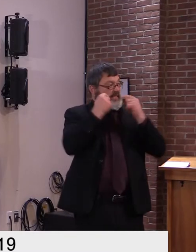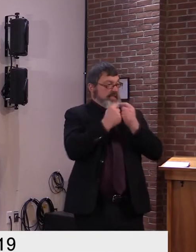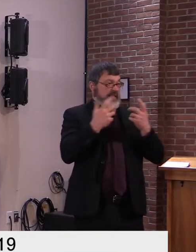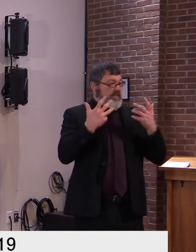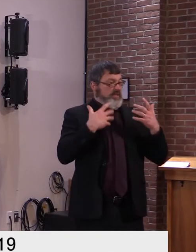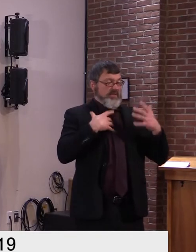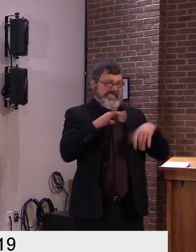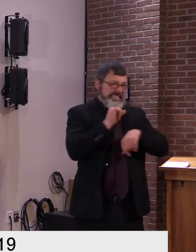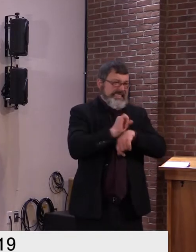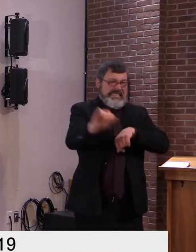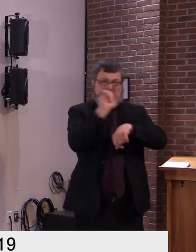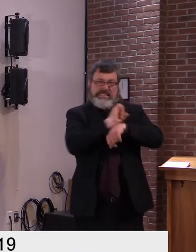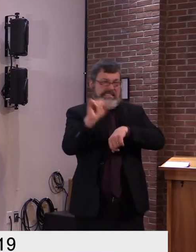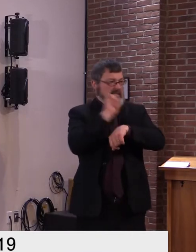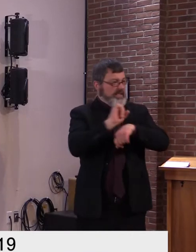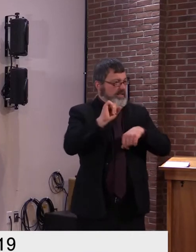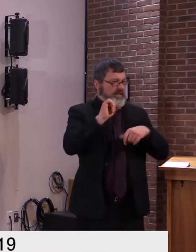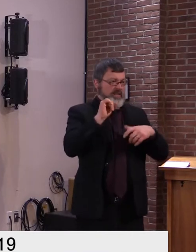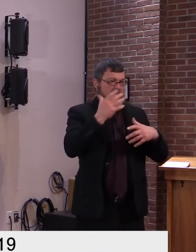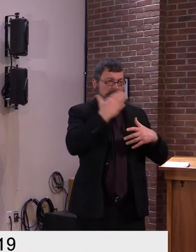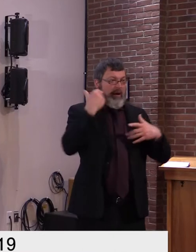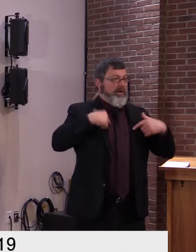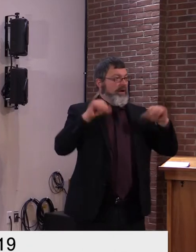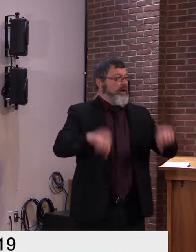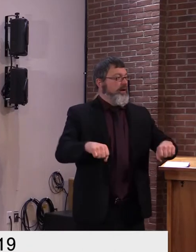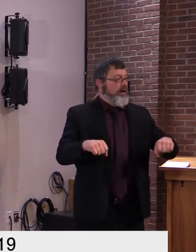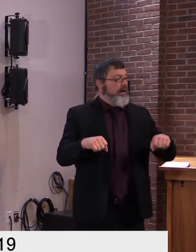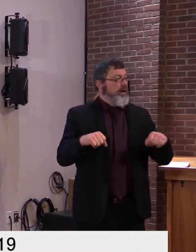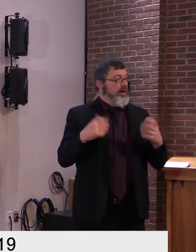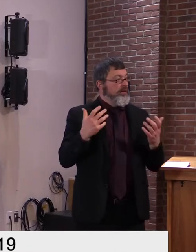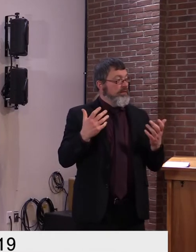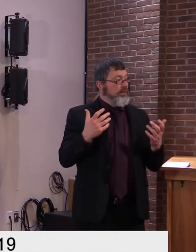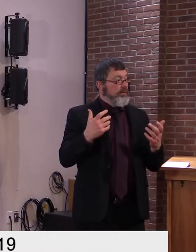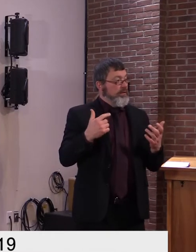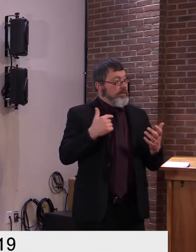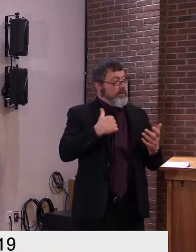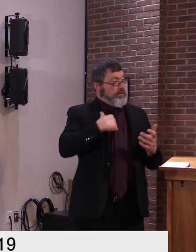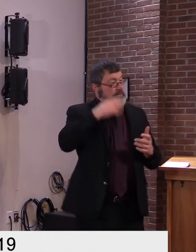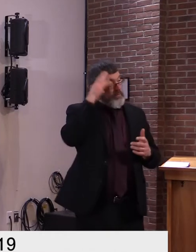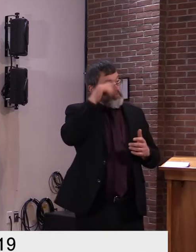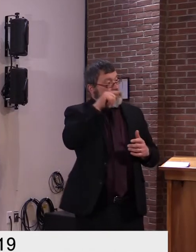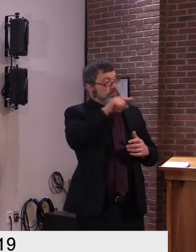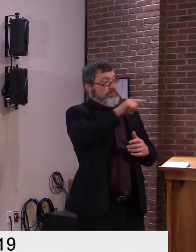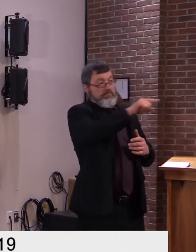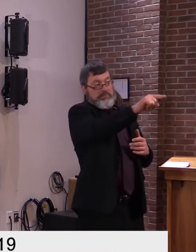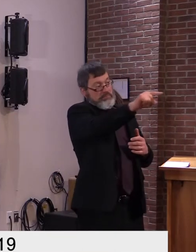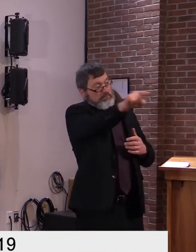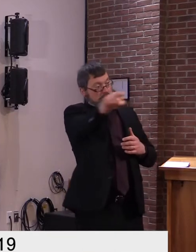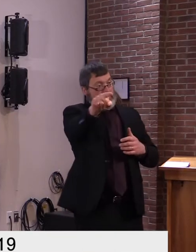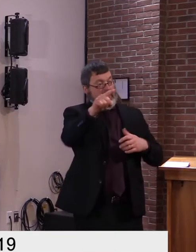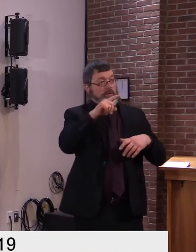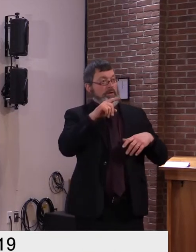U.S. And we have the fortitude and commitment of Vermonters to really thank for this.